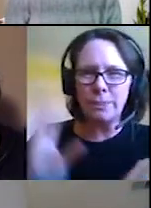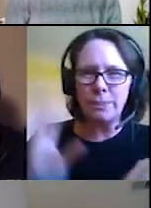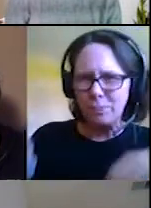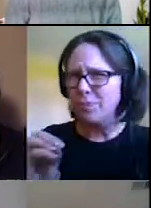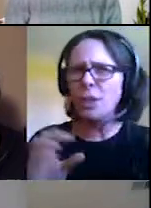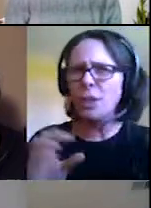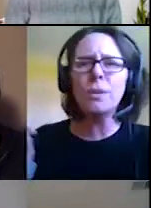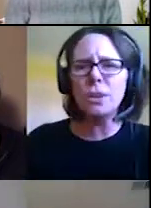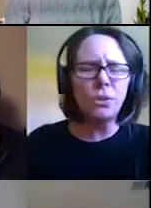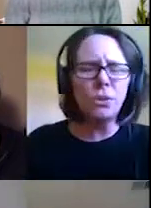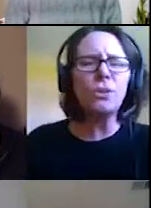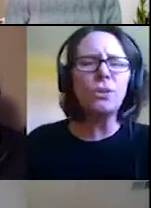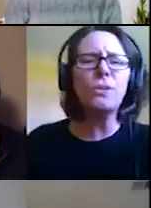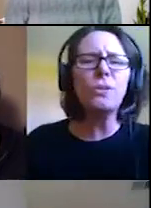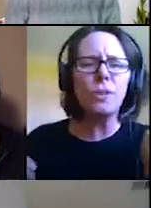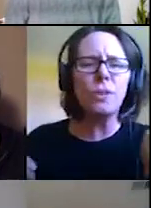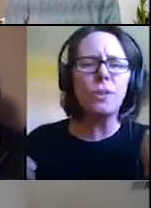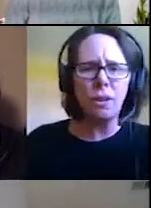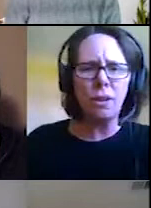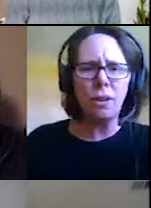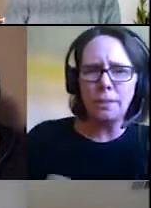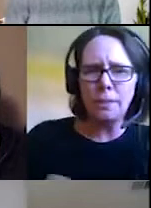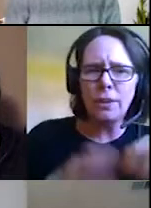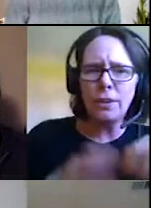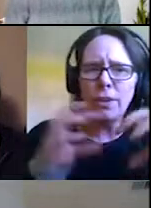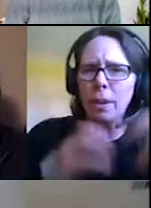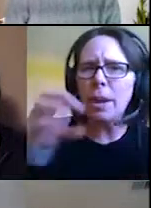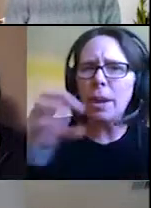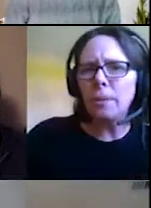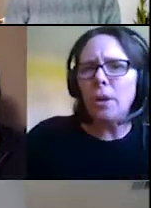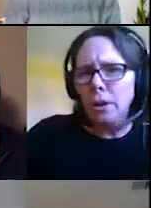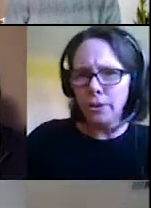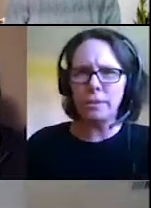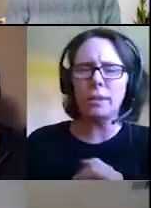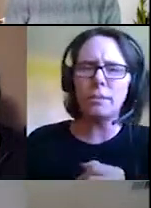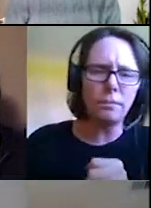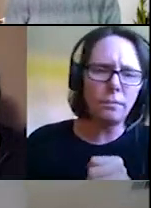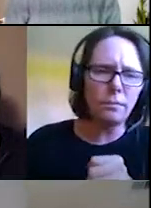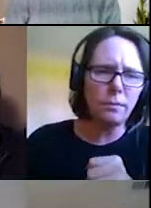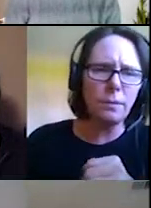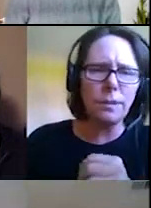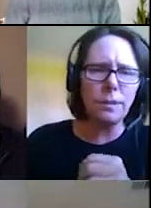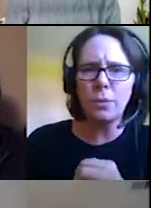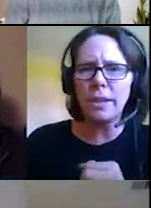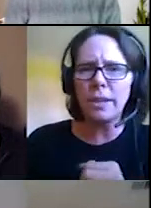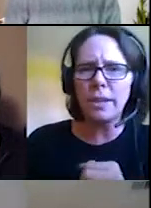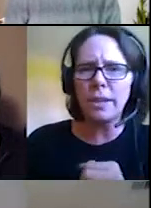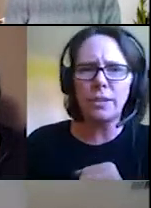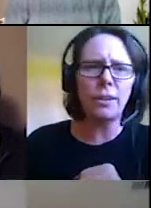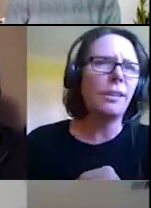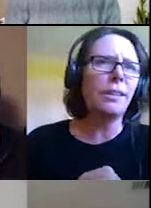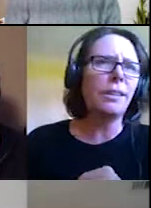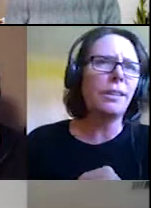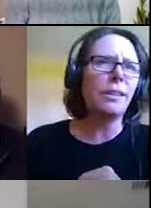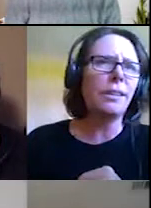are those words that we don't use a lot. They don't come up a lot across different situations.